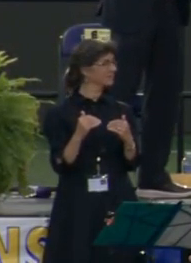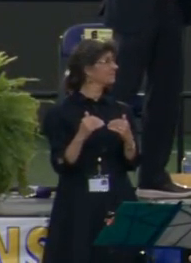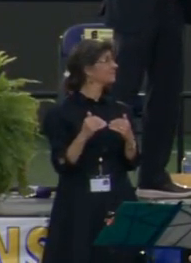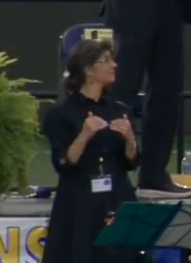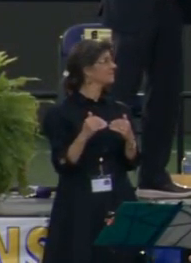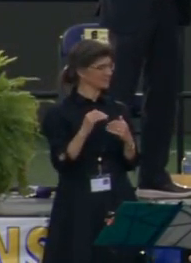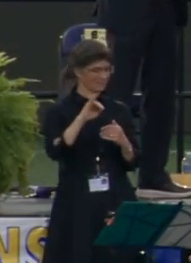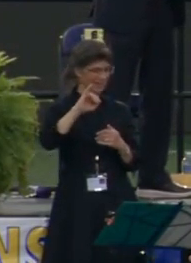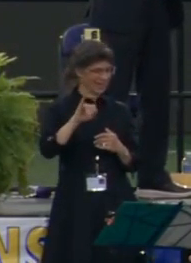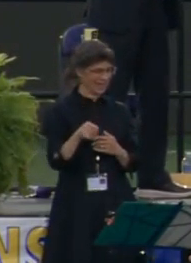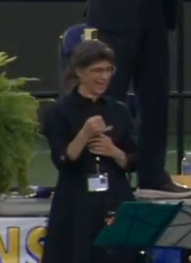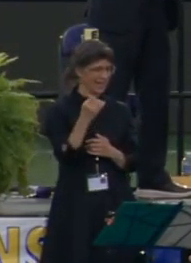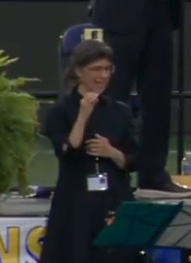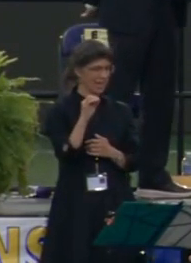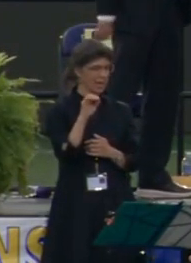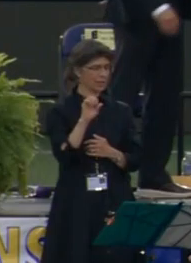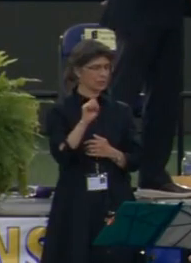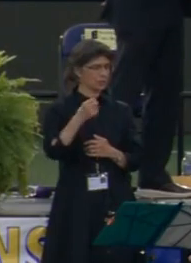Joshua Hernandez.